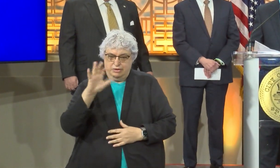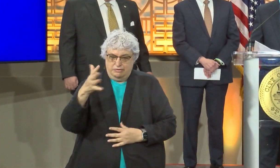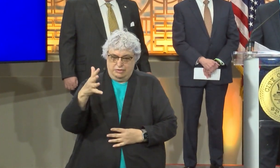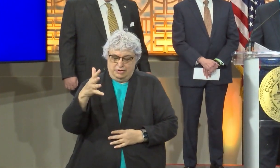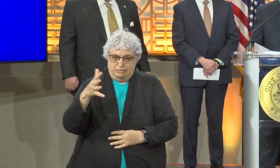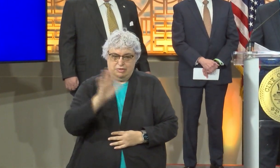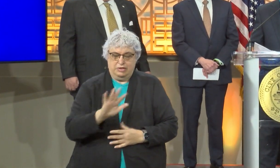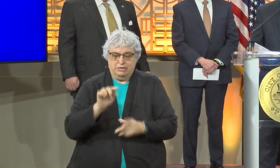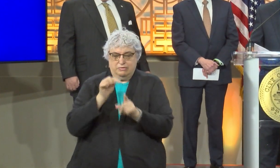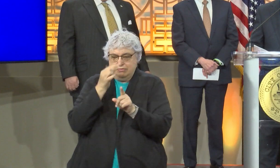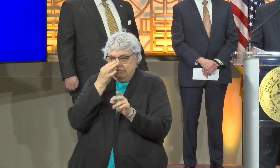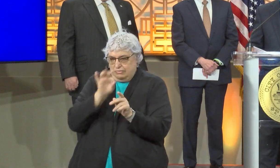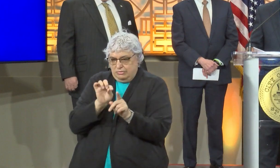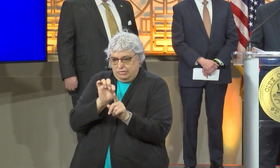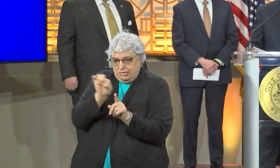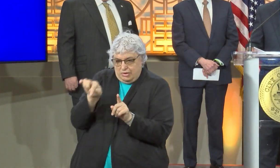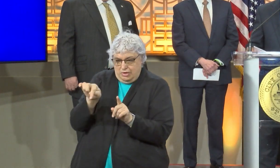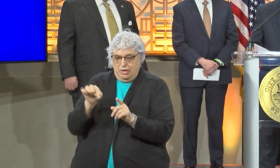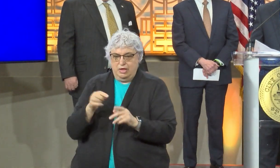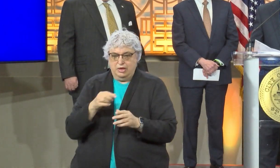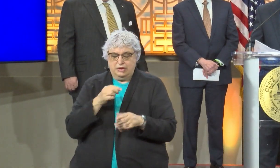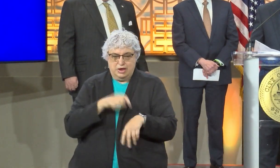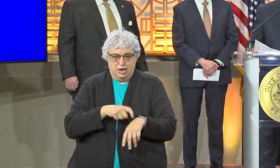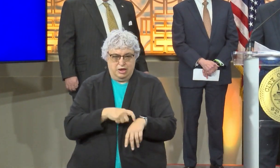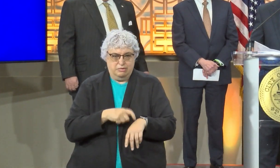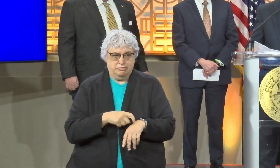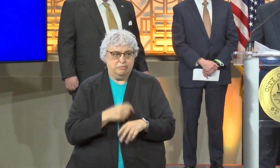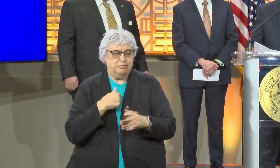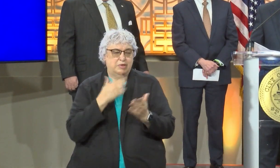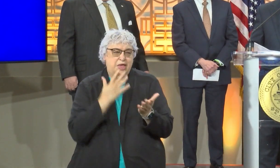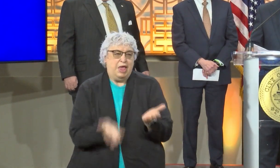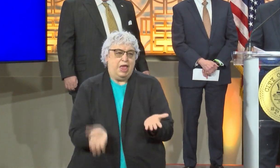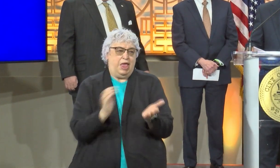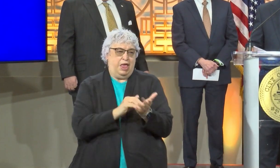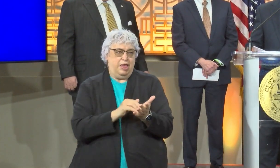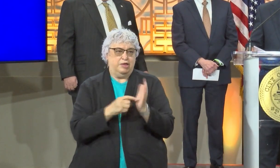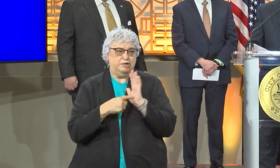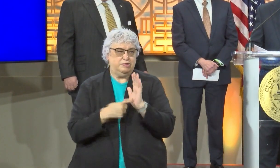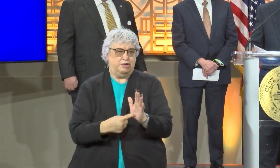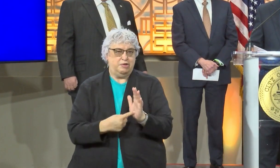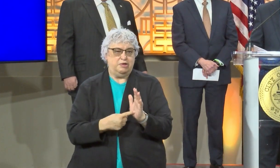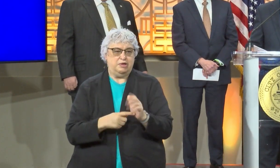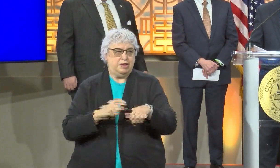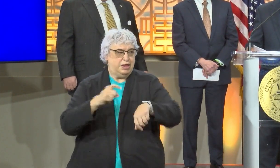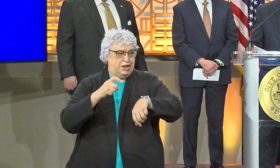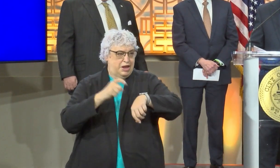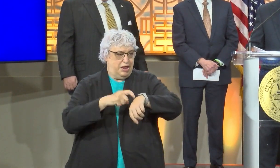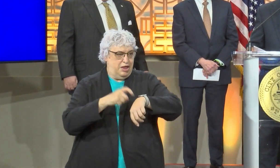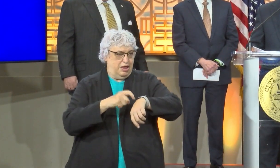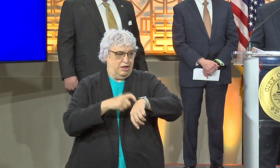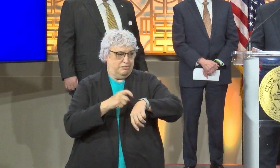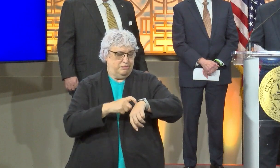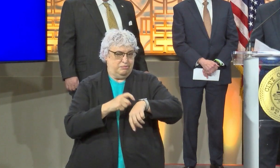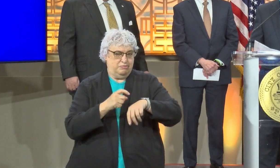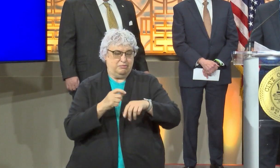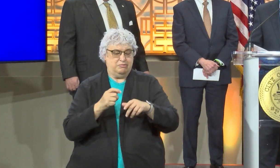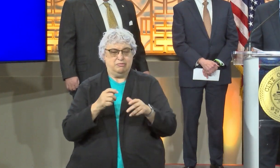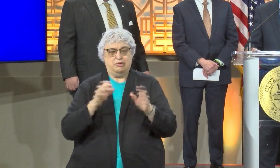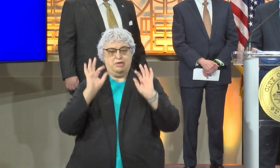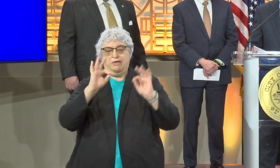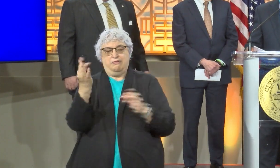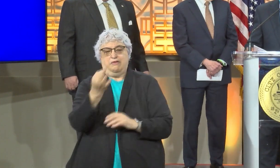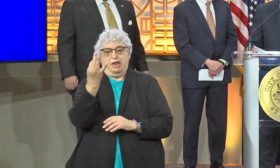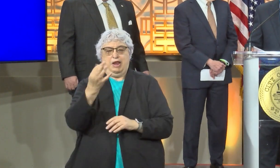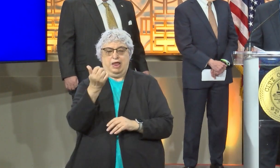right around the corner. And we'll rebroadcast a special 1-hour primetime show on Friday, December